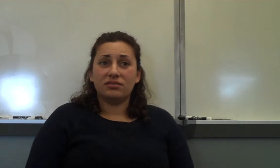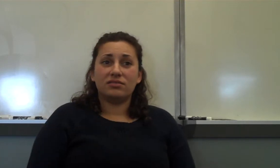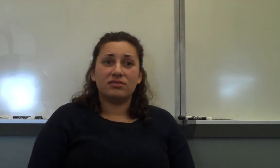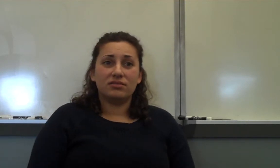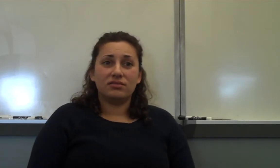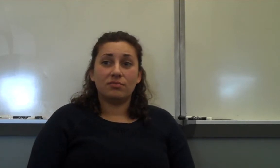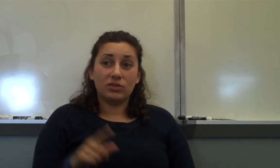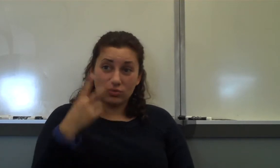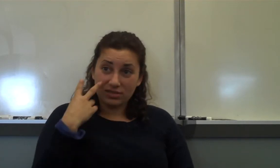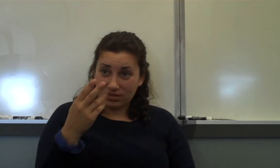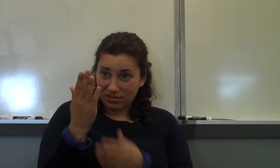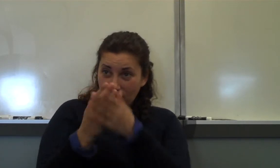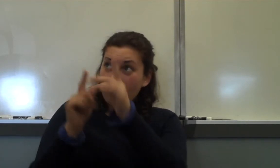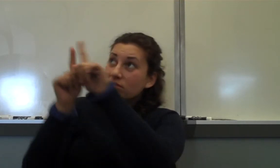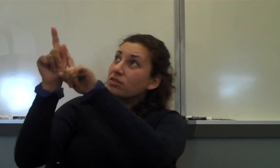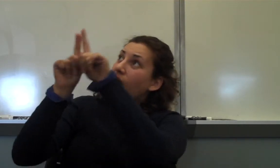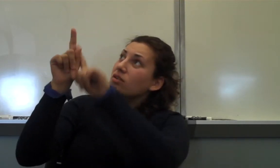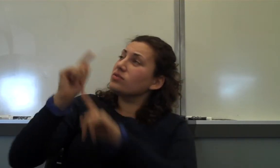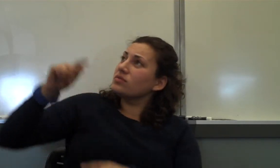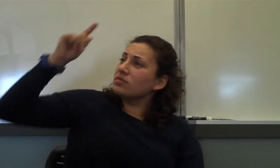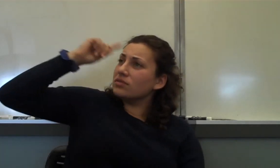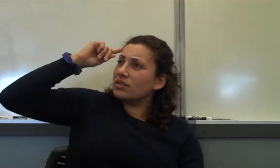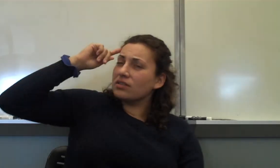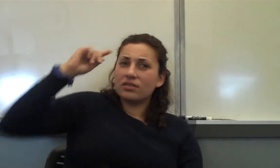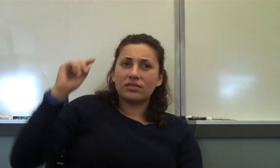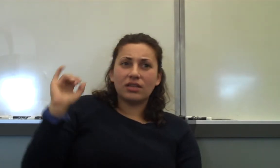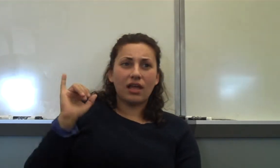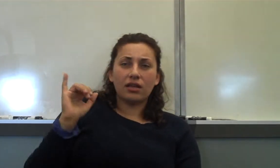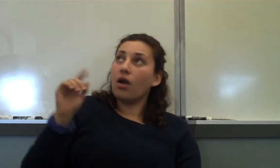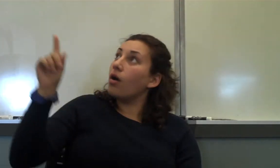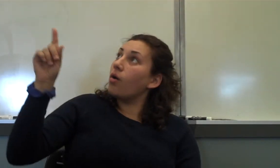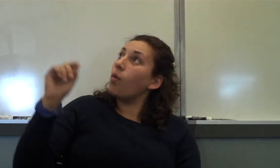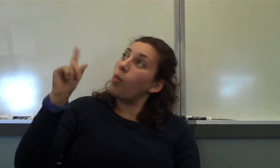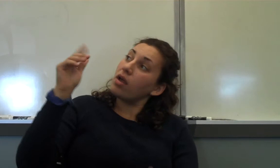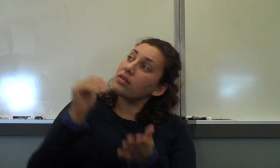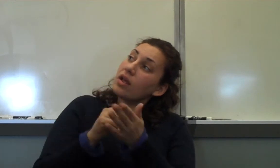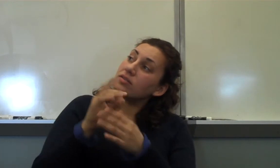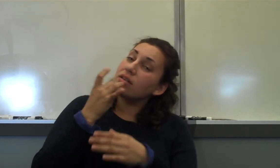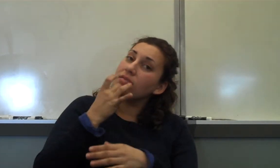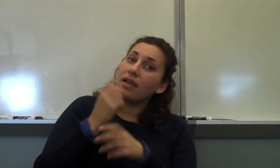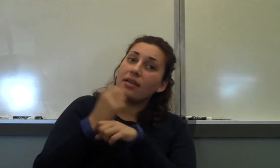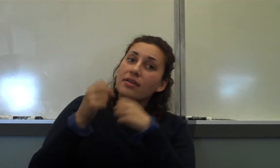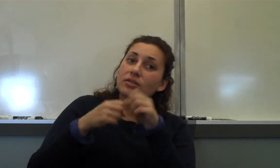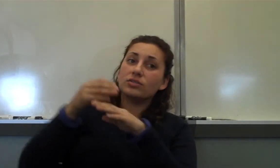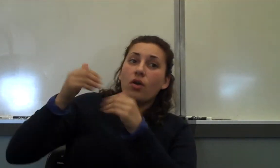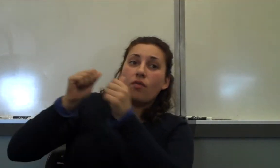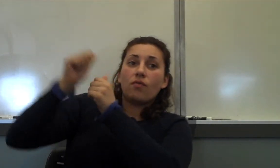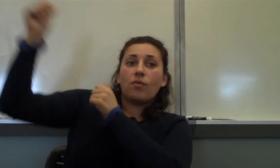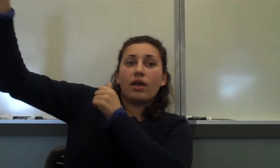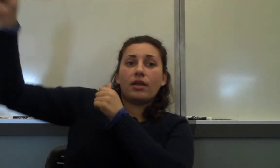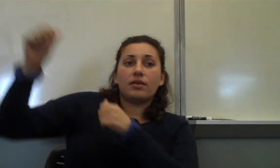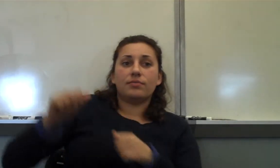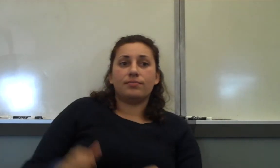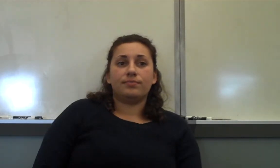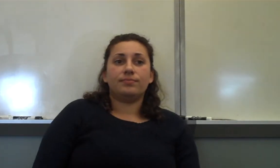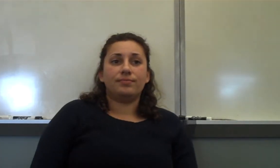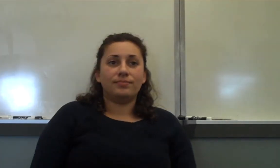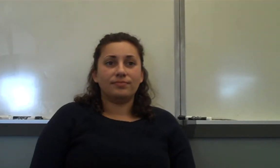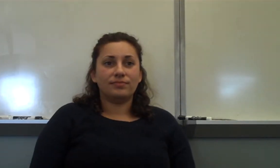some of those stars, they're said to be 1,000 light years away. That means that it